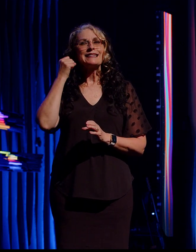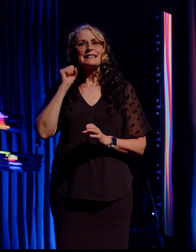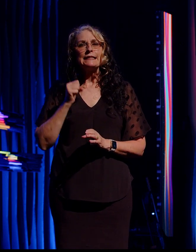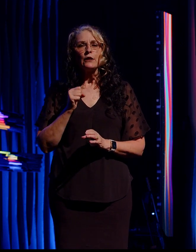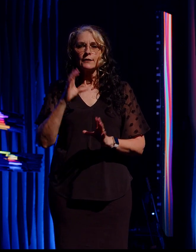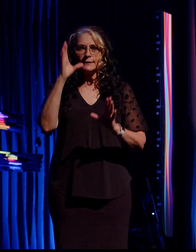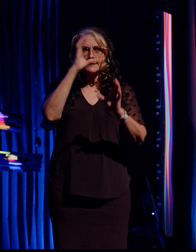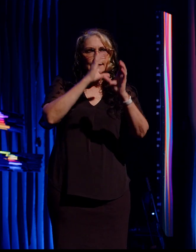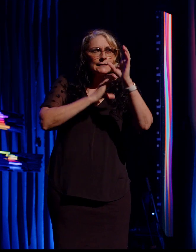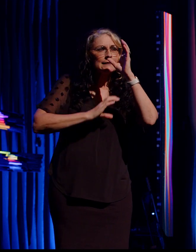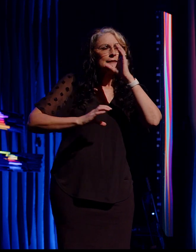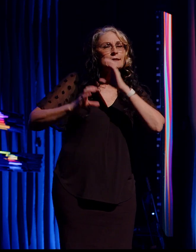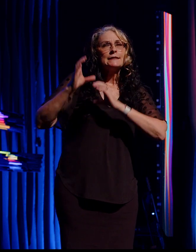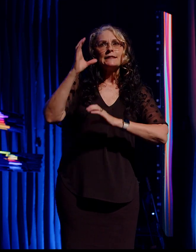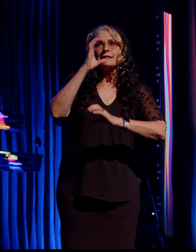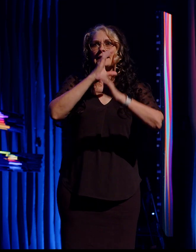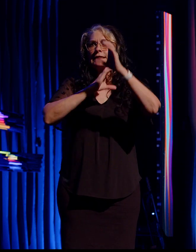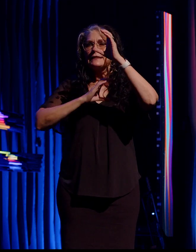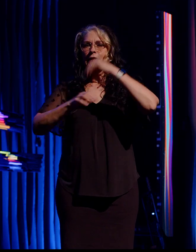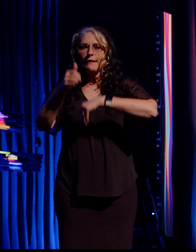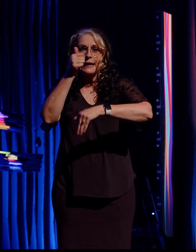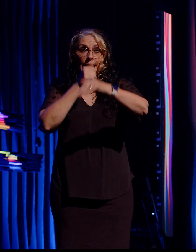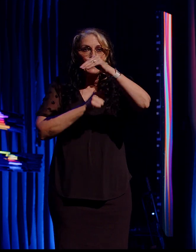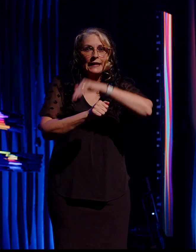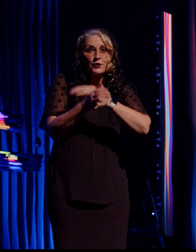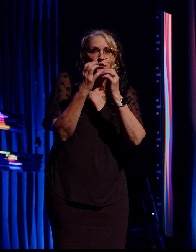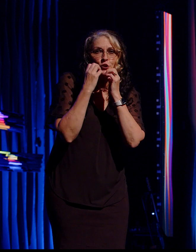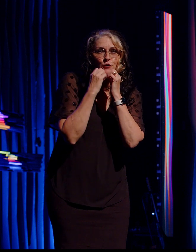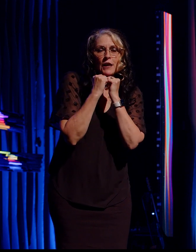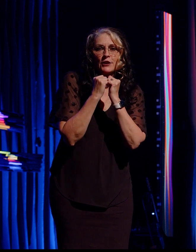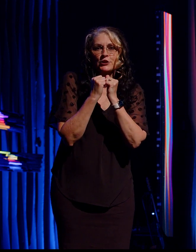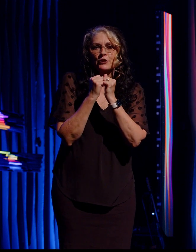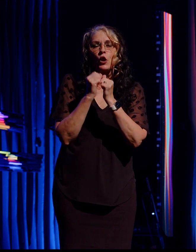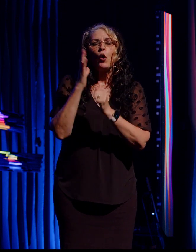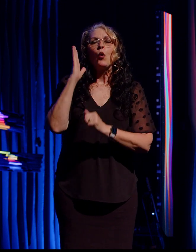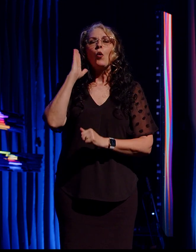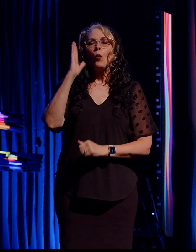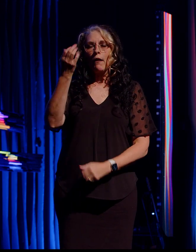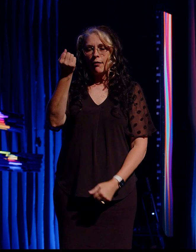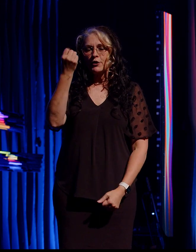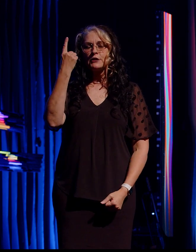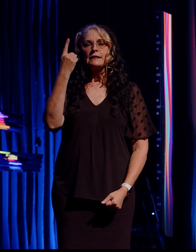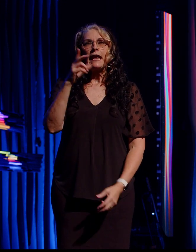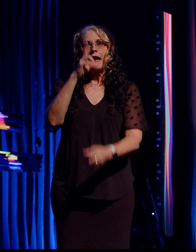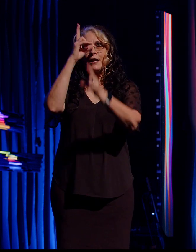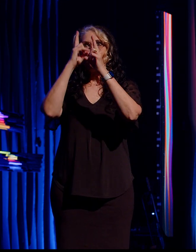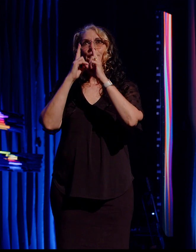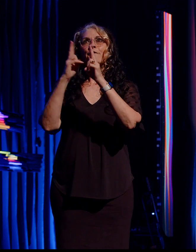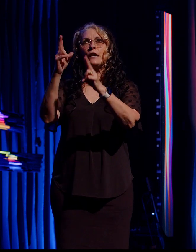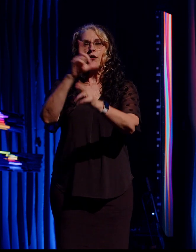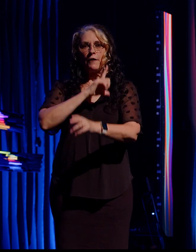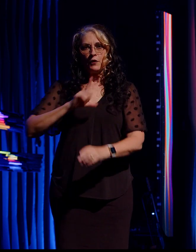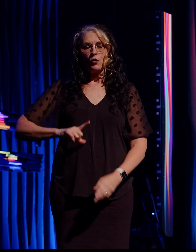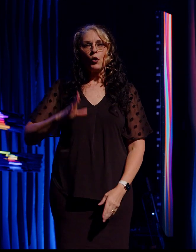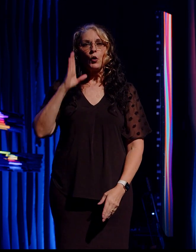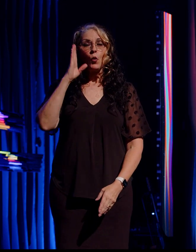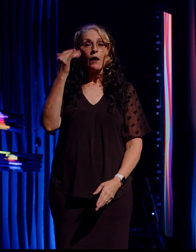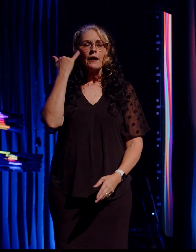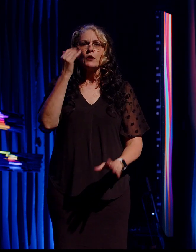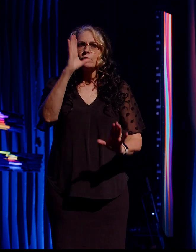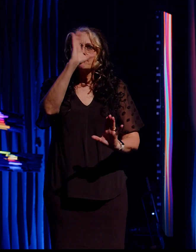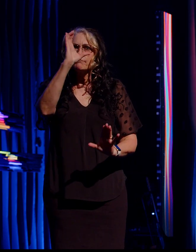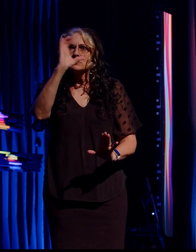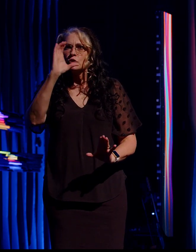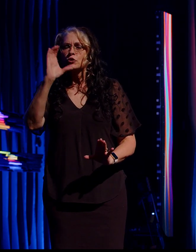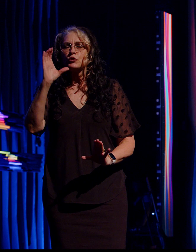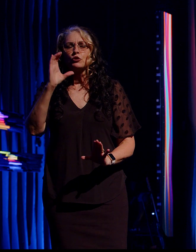you search for it like hidden treasures, then you will understand the fear of the Lord. That if you're looking for